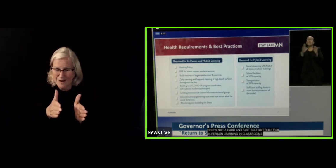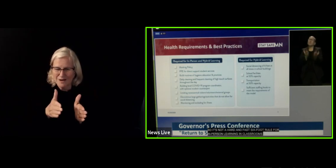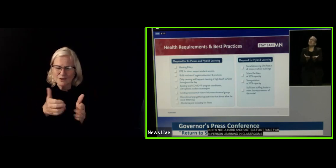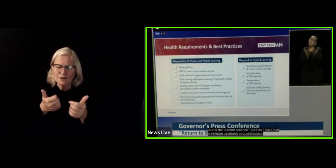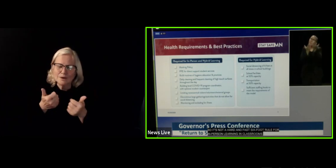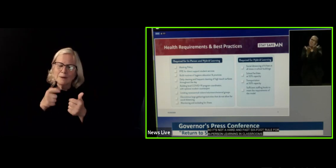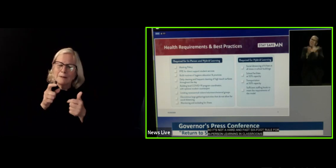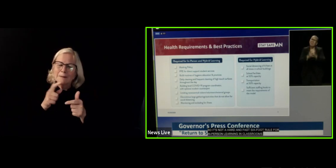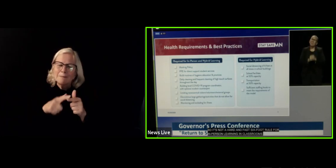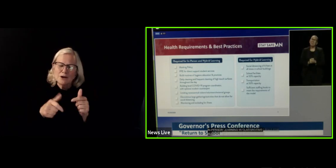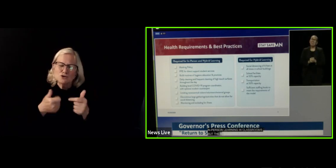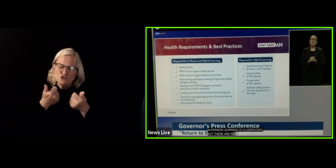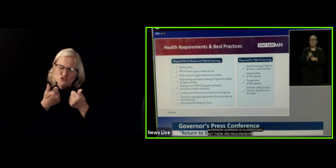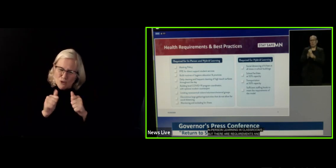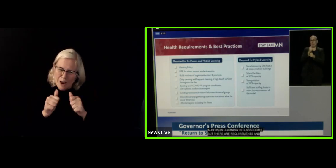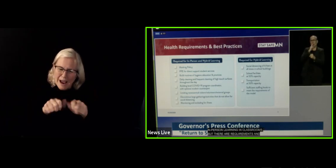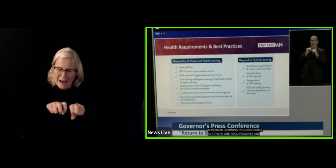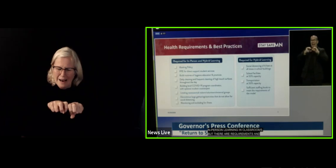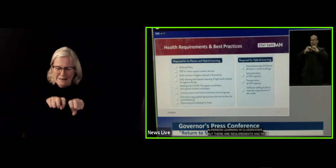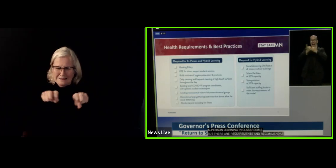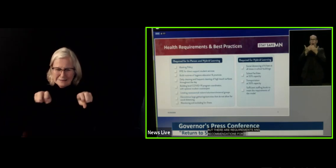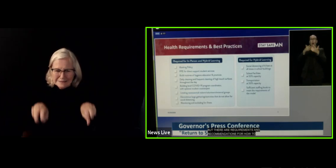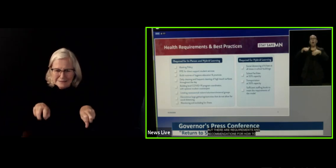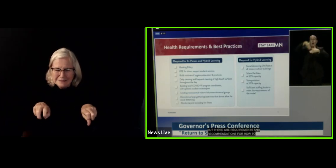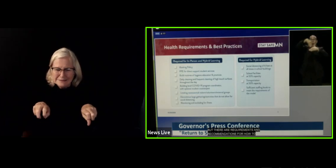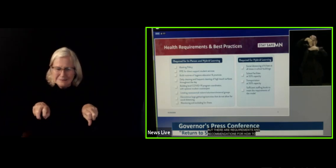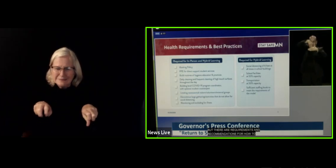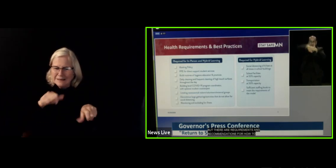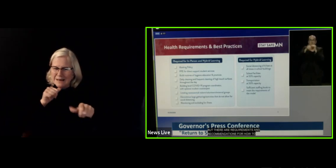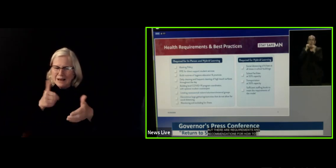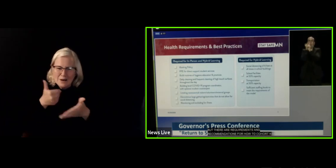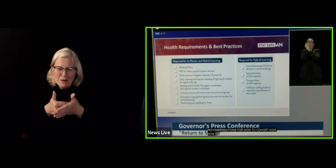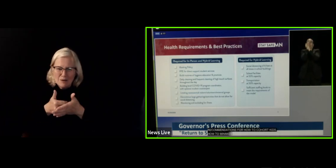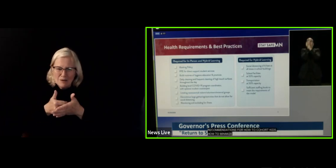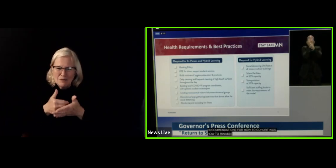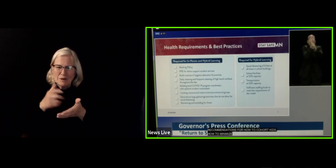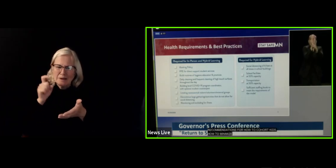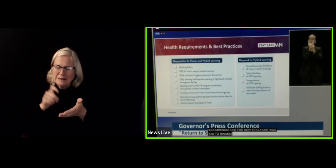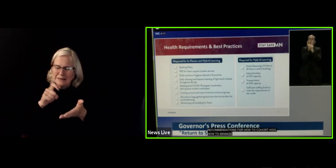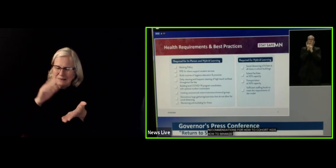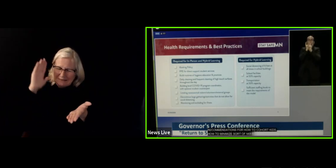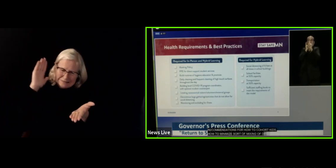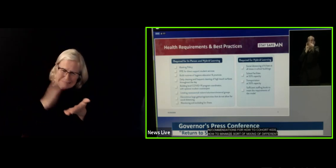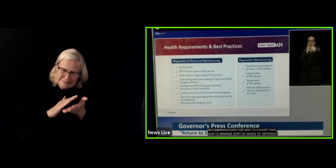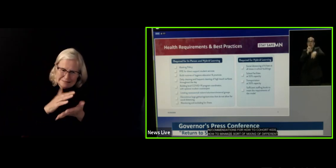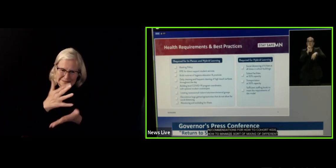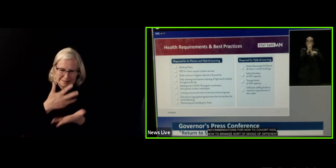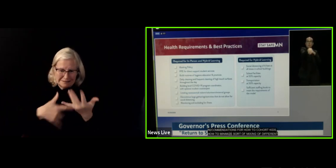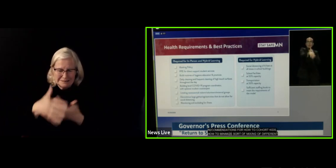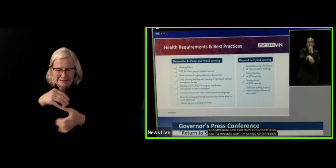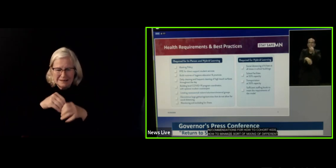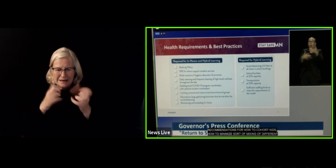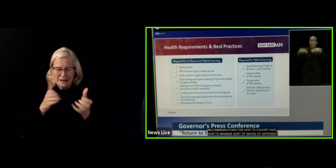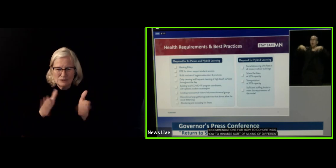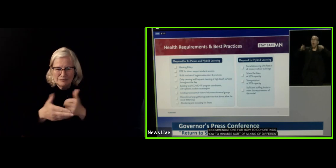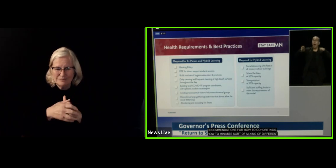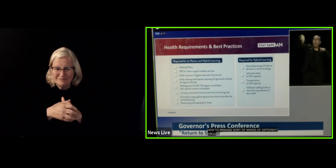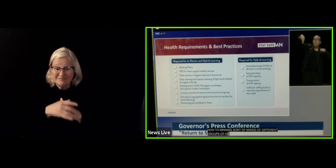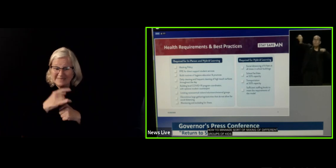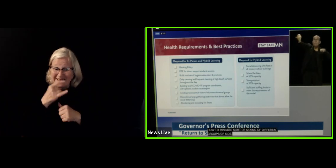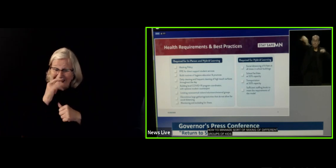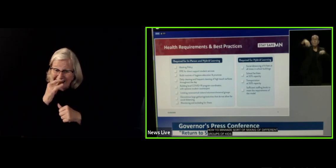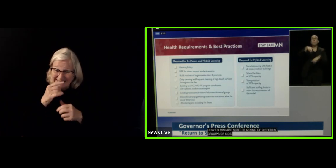how to cohort kids, how to minimize sort of mixing of different groups of kids. And in the hybrid learning environment,